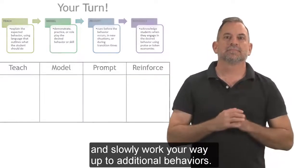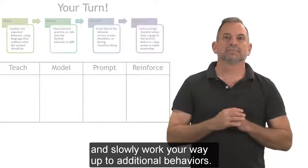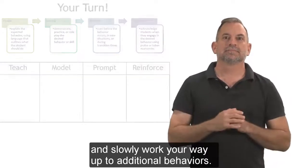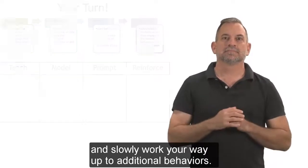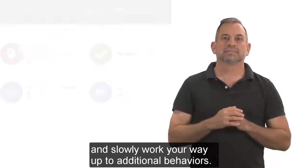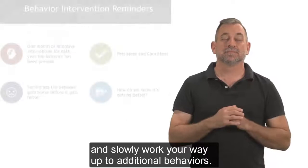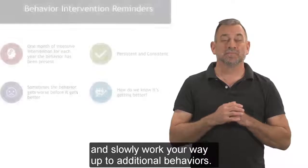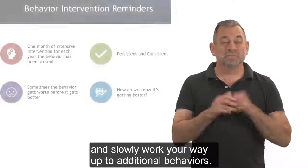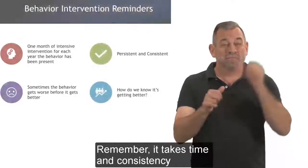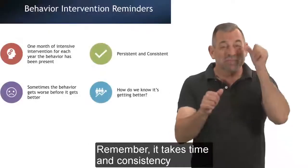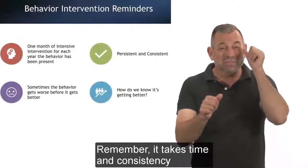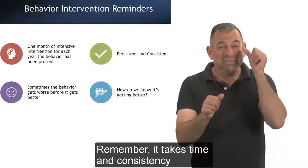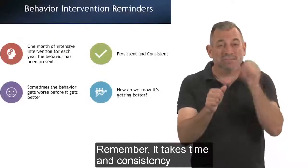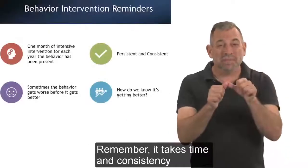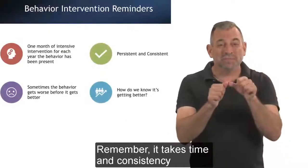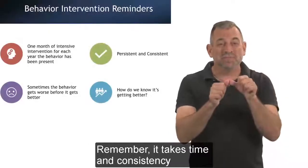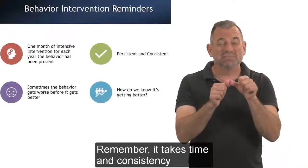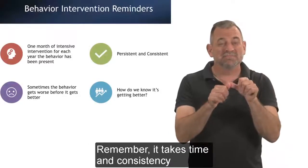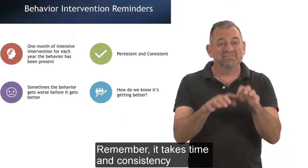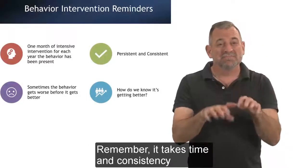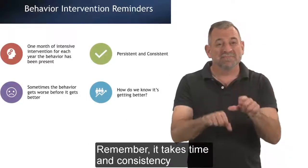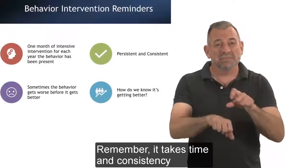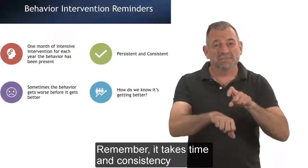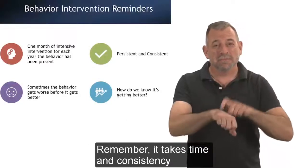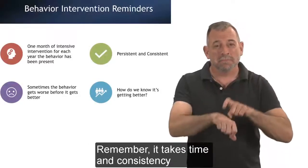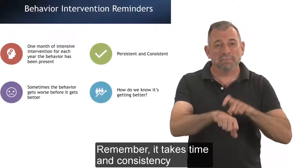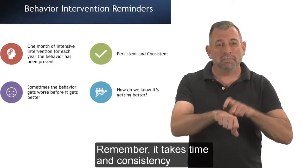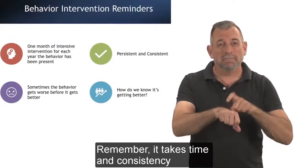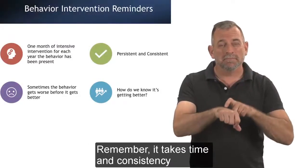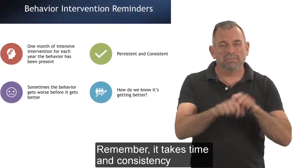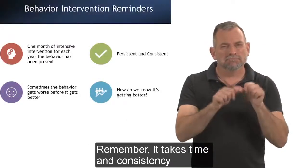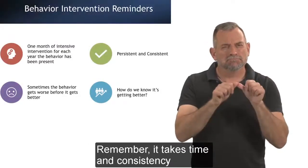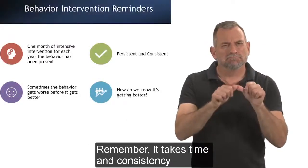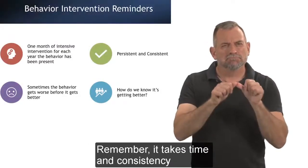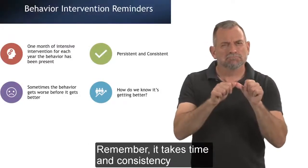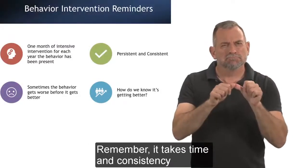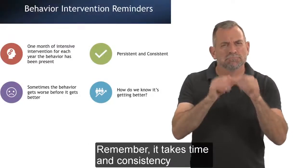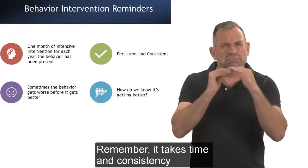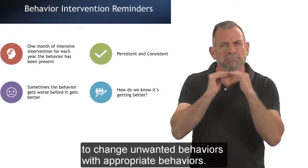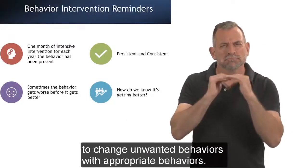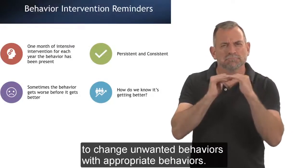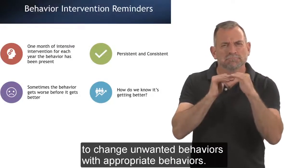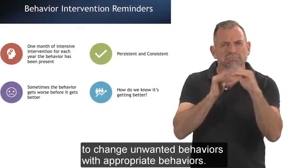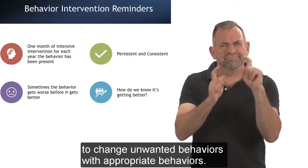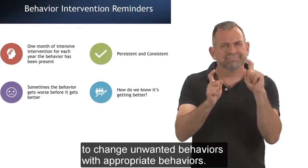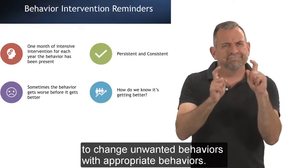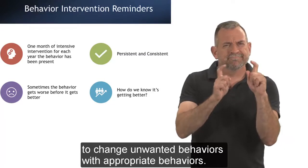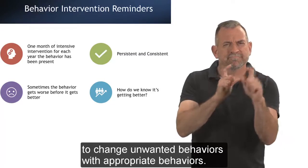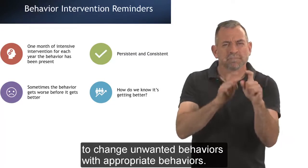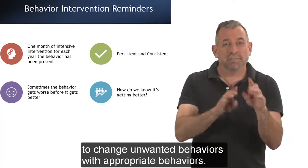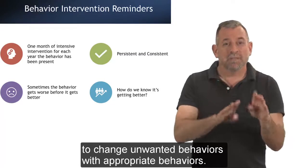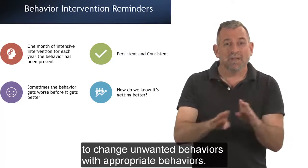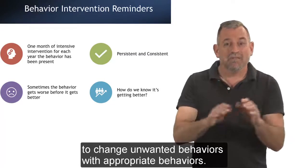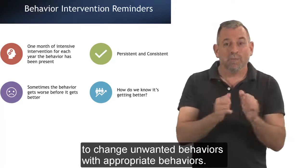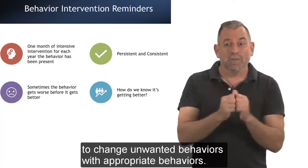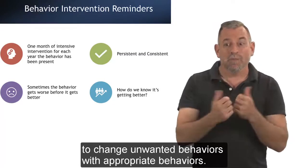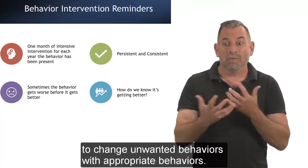behaviors. Remember, it takes time and consistency to change unwanted behaviors with